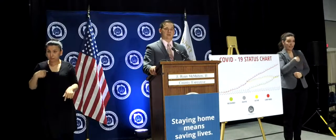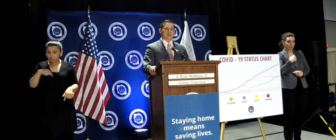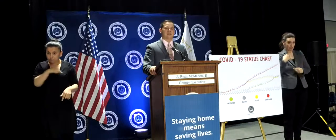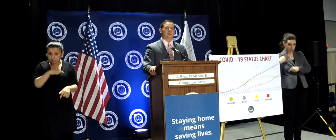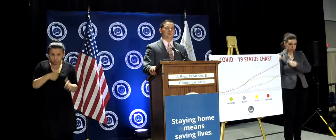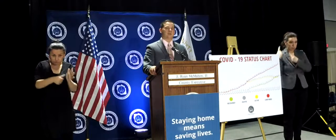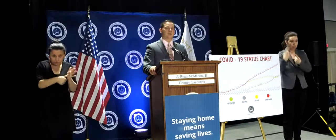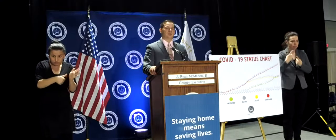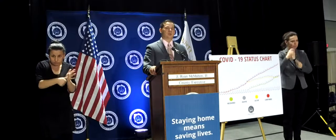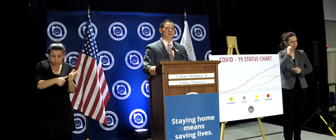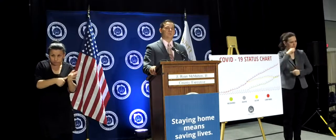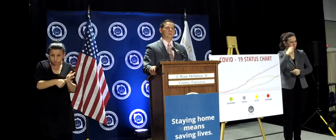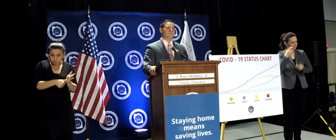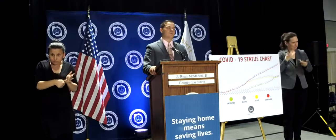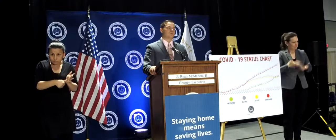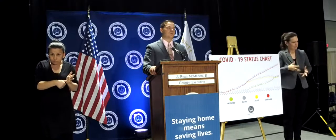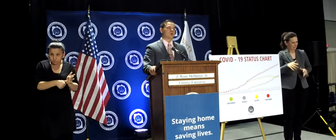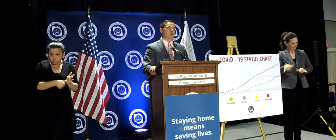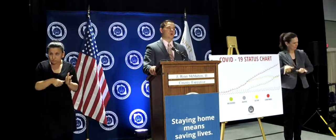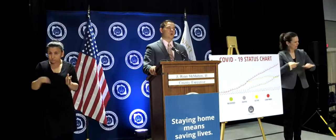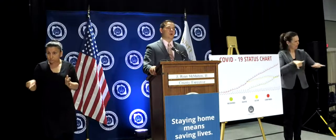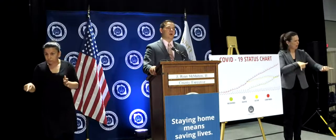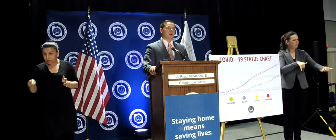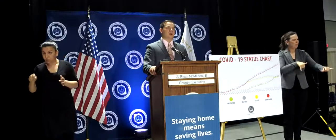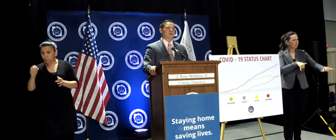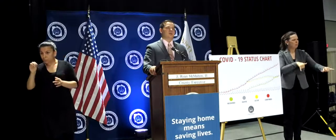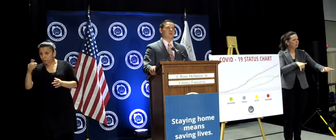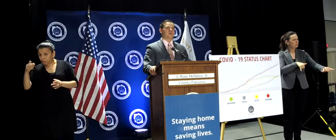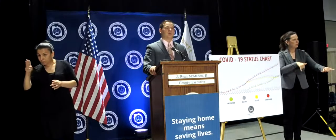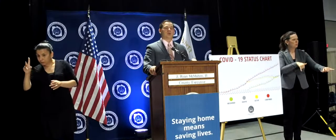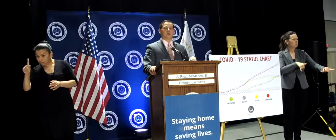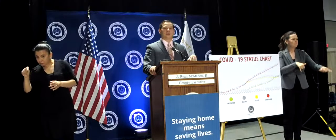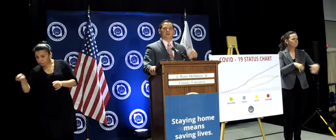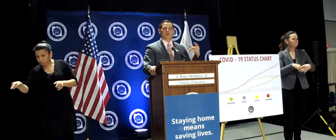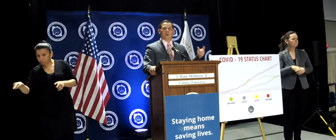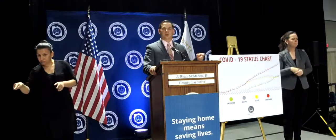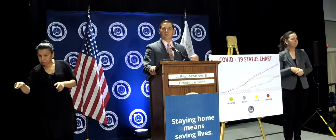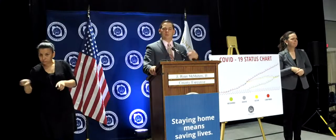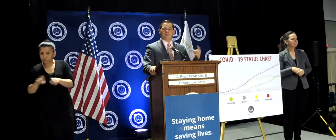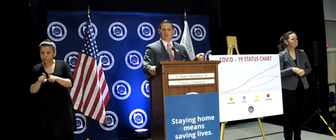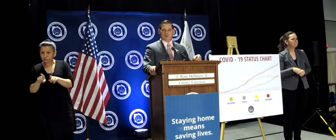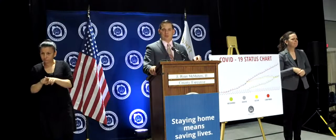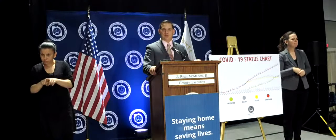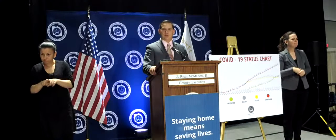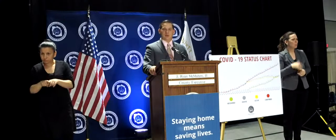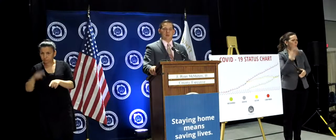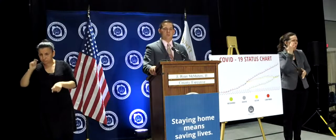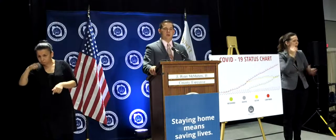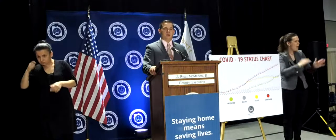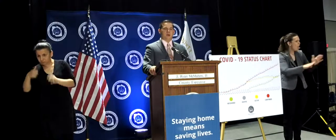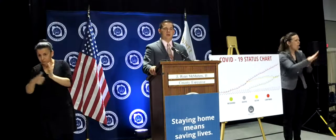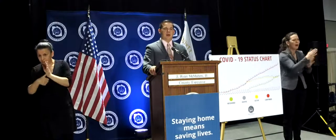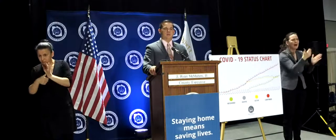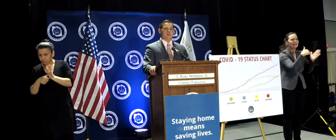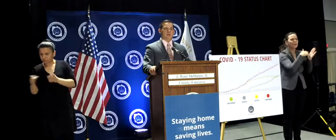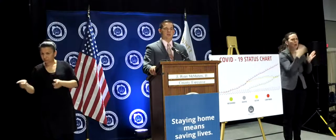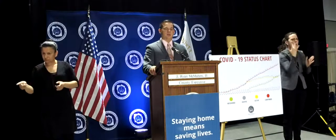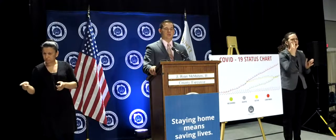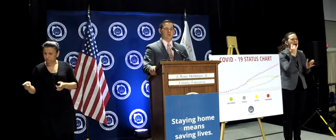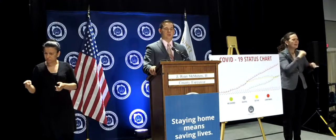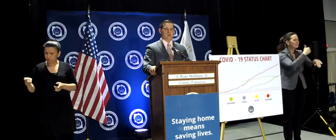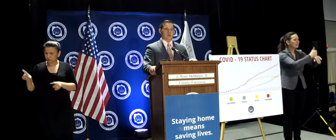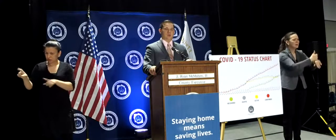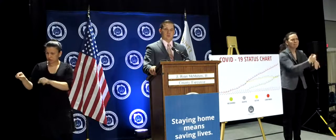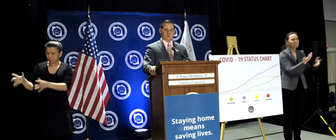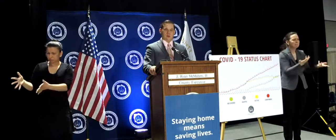similar to the testing we've been doing. So to recreate the wheel makes no sense. But in our